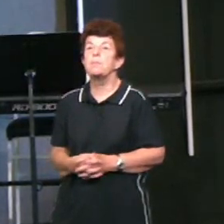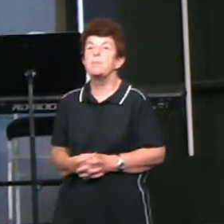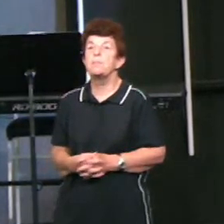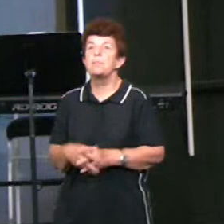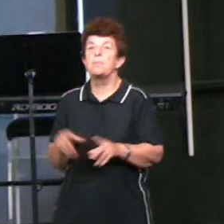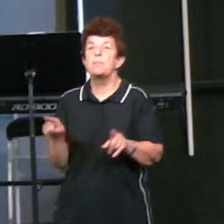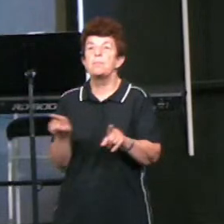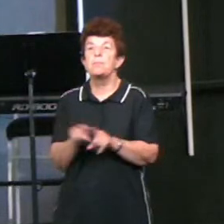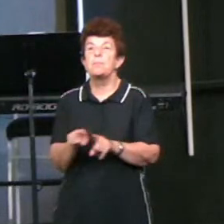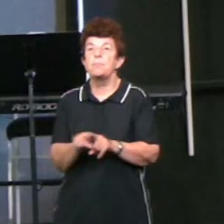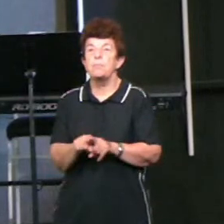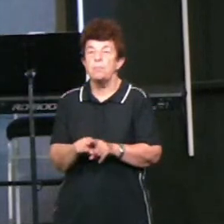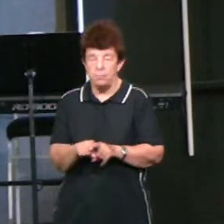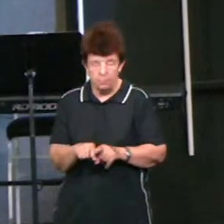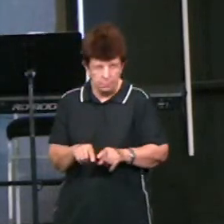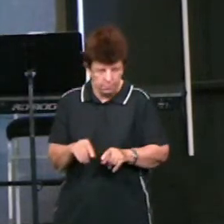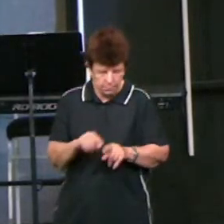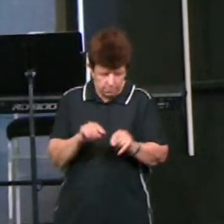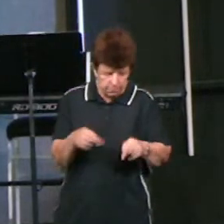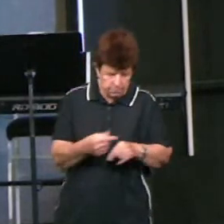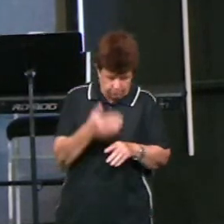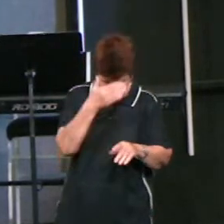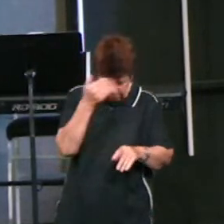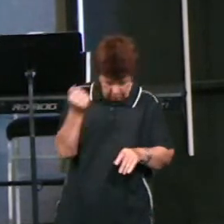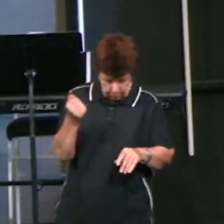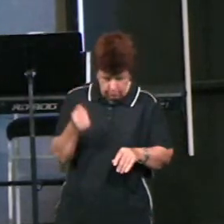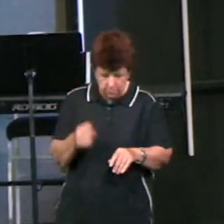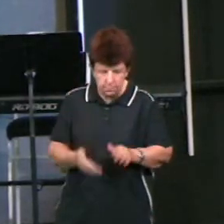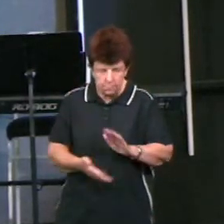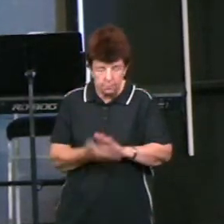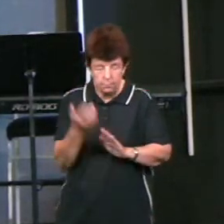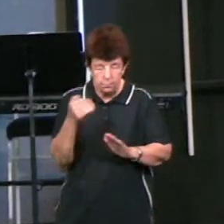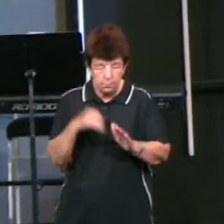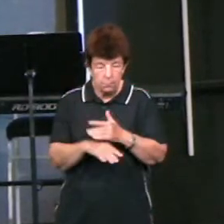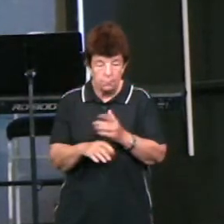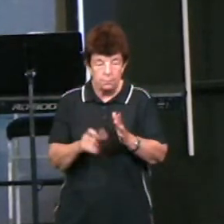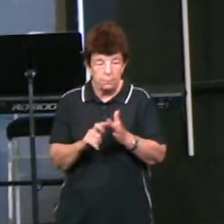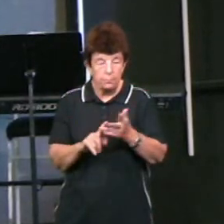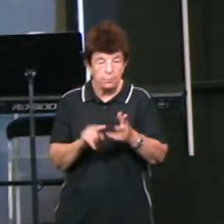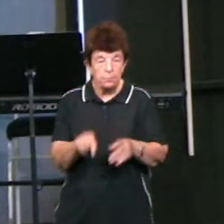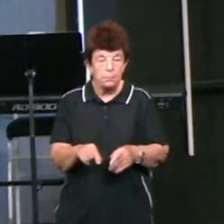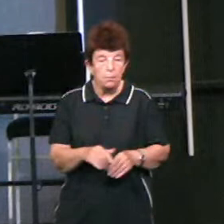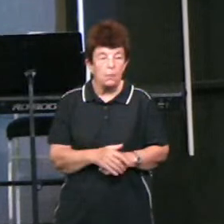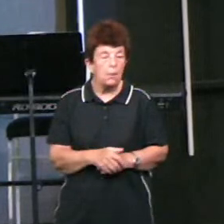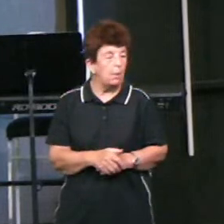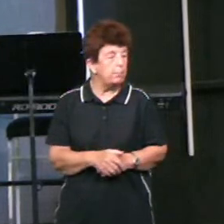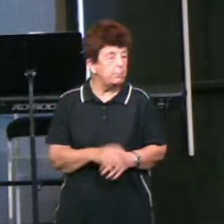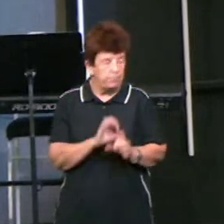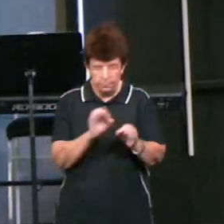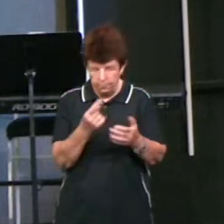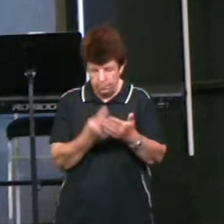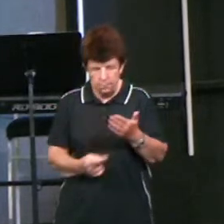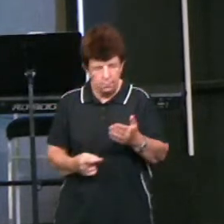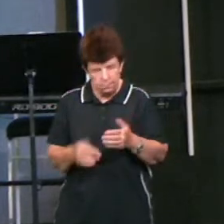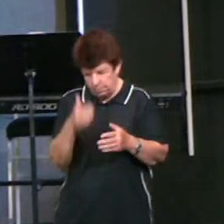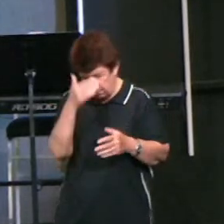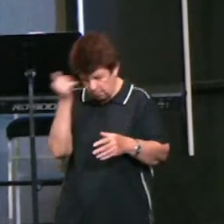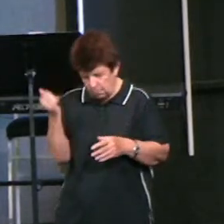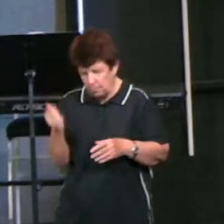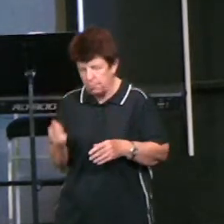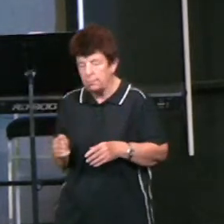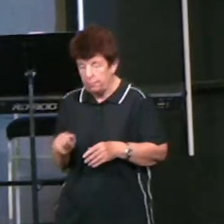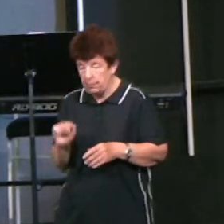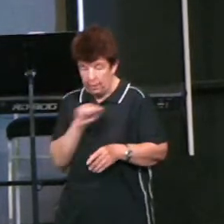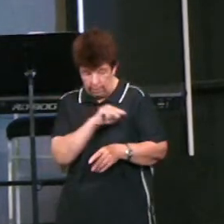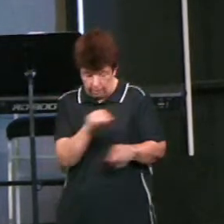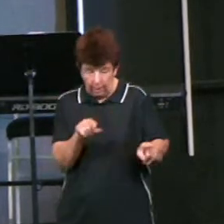That's the same call that us as Christians today have. It's to go out and to do that. Not only to Christians, they've